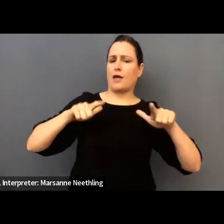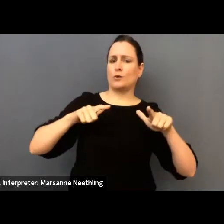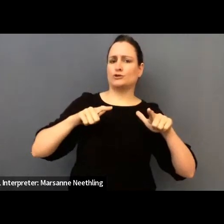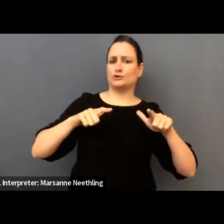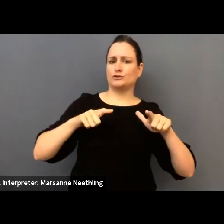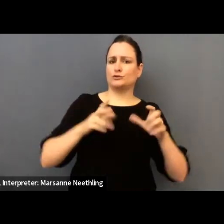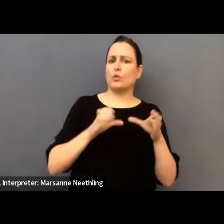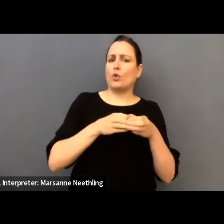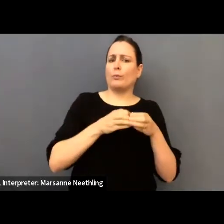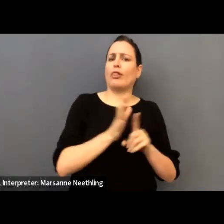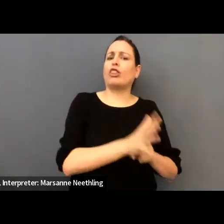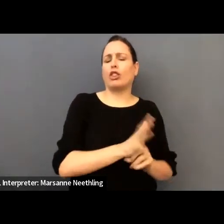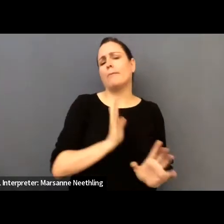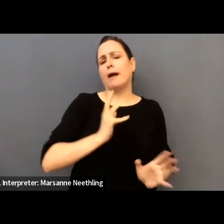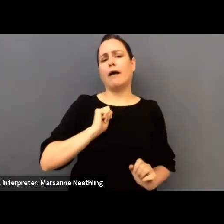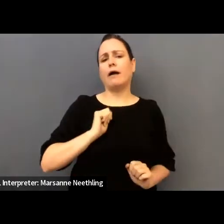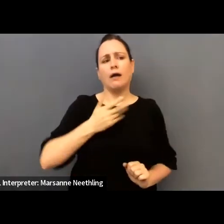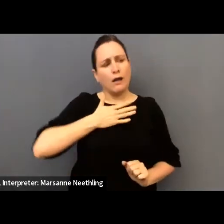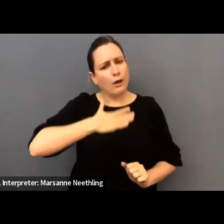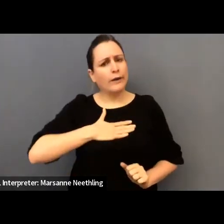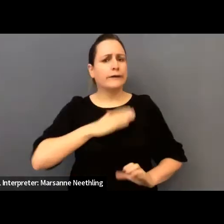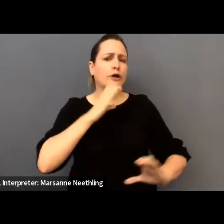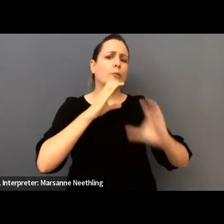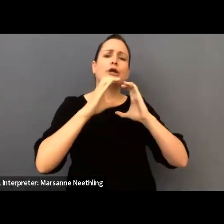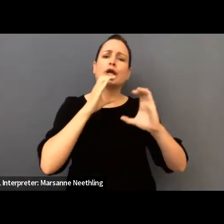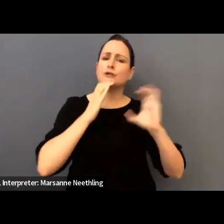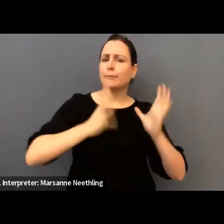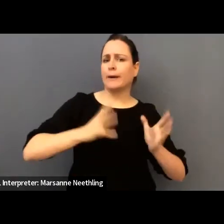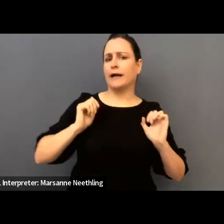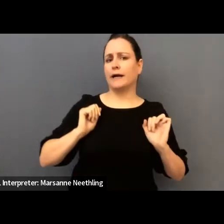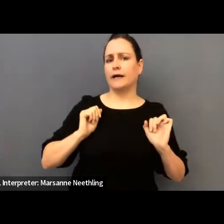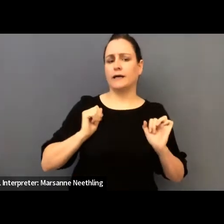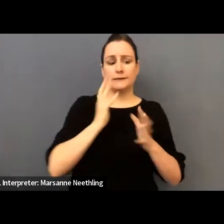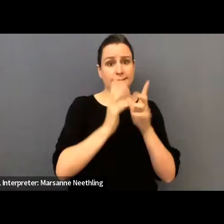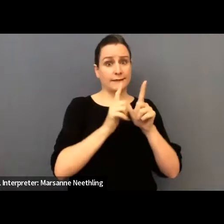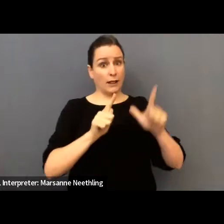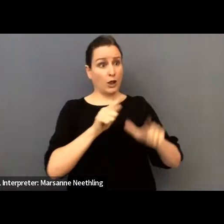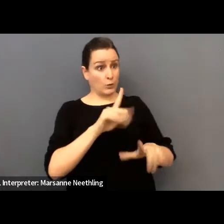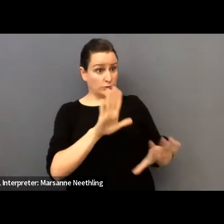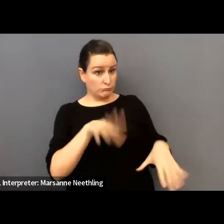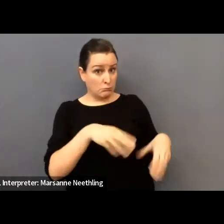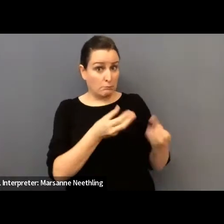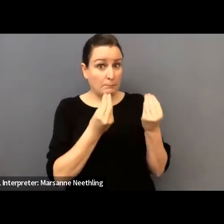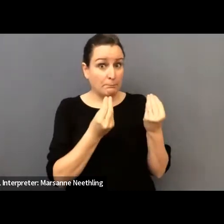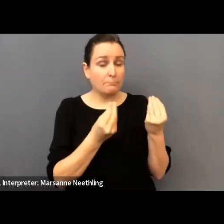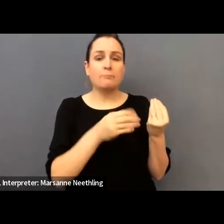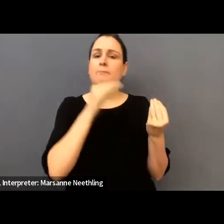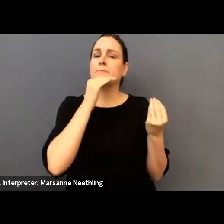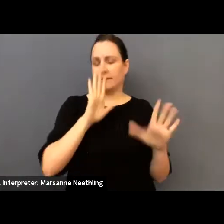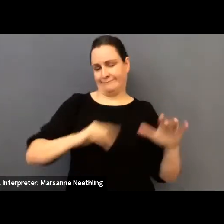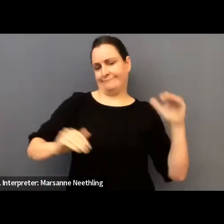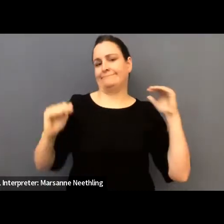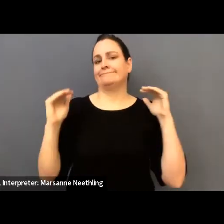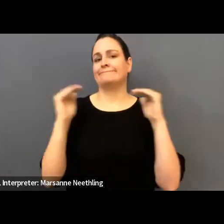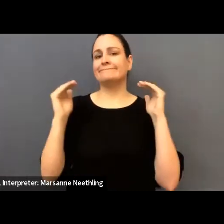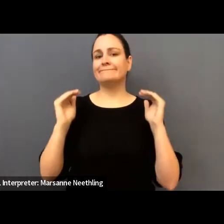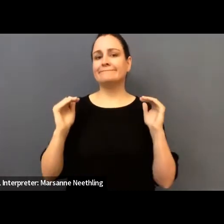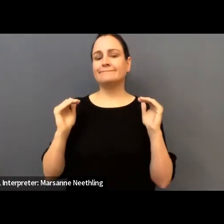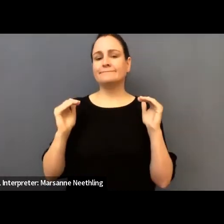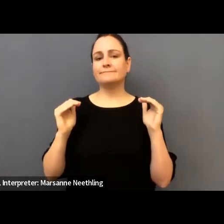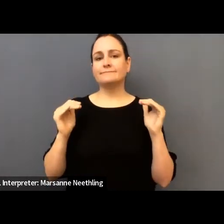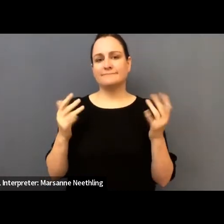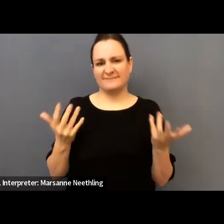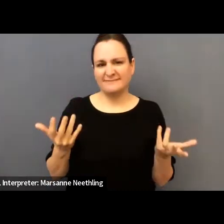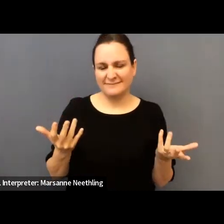have communication access. And if they have sign language that they are part of, and on the level that they should have it, are